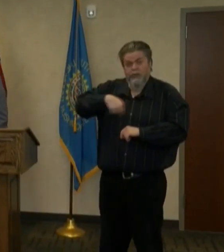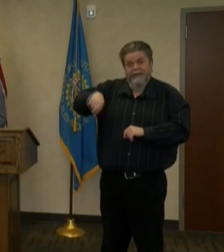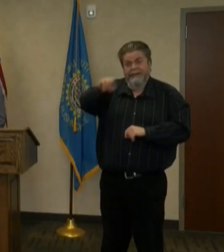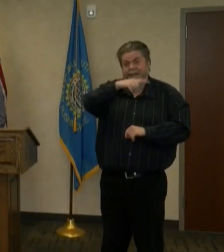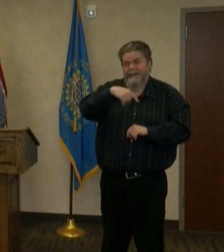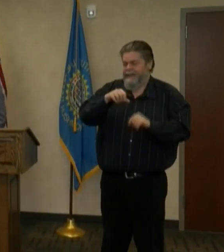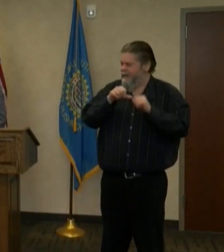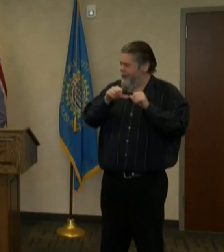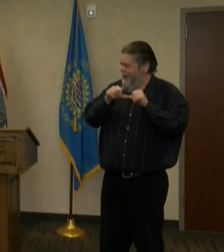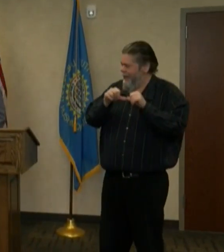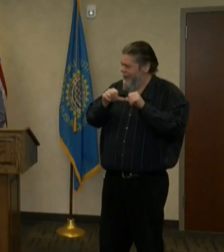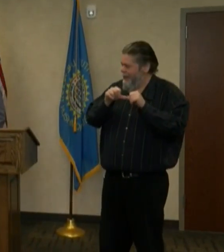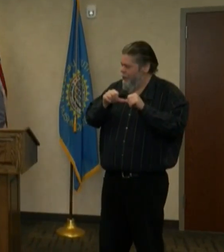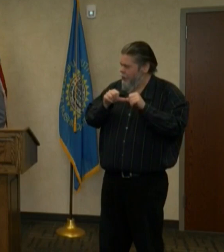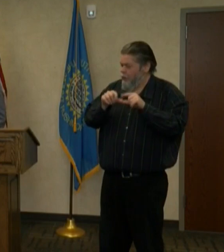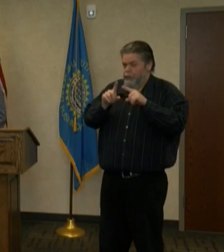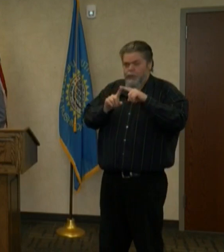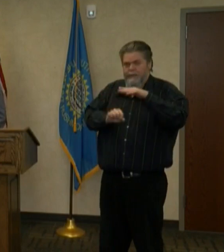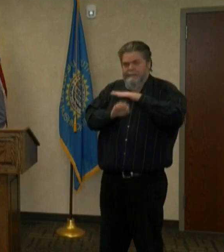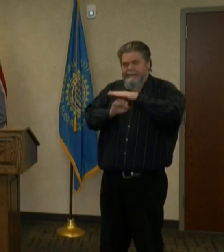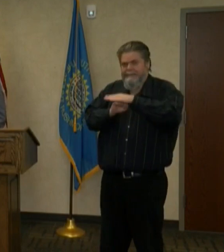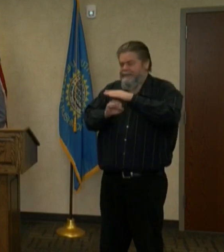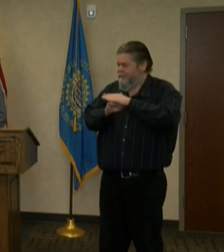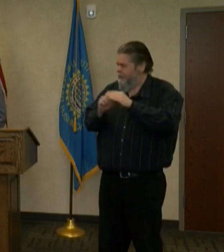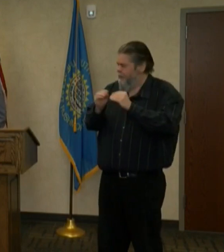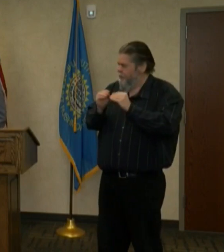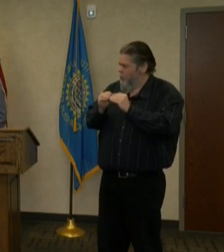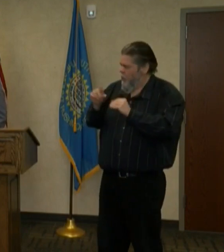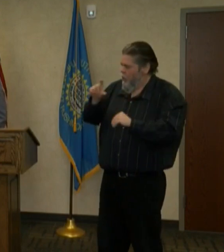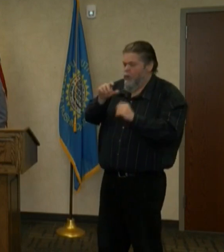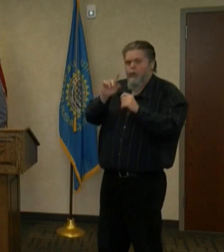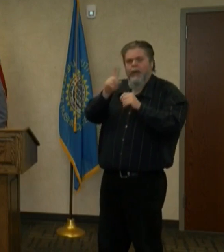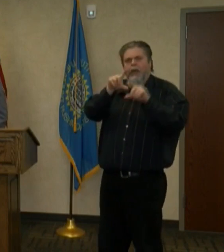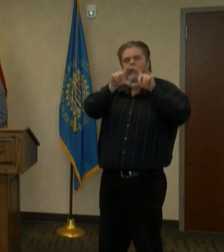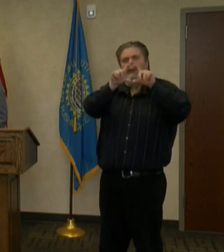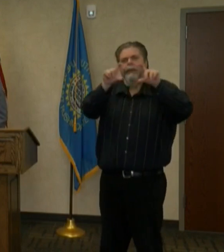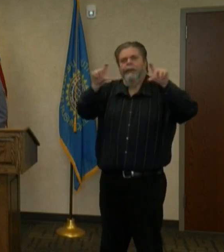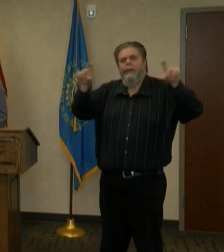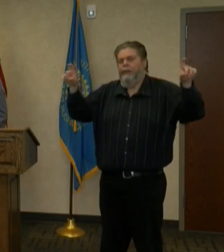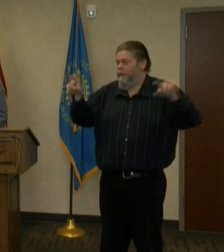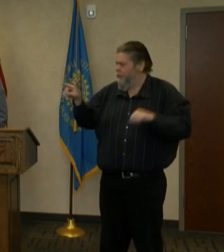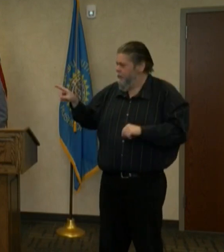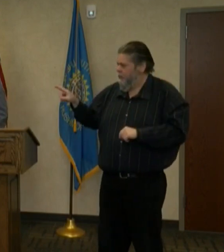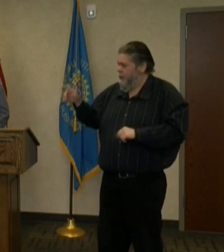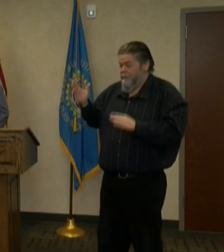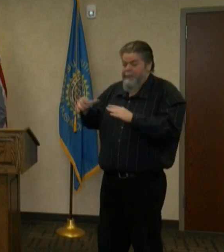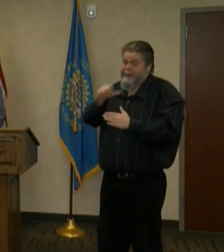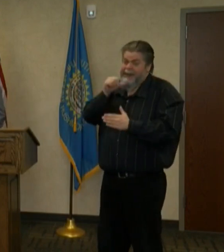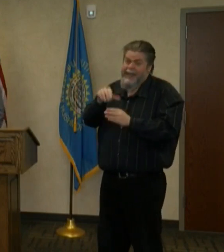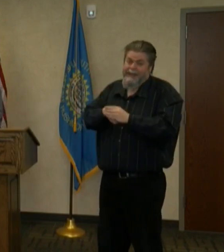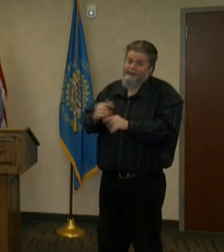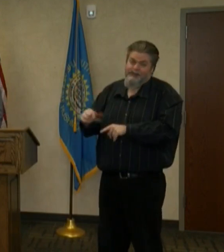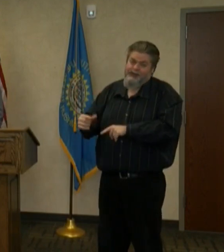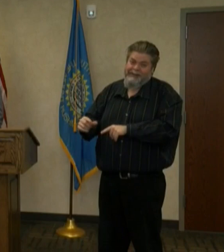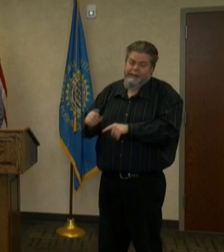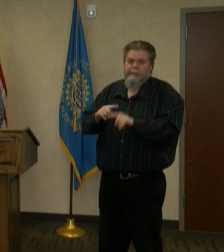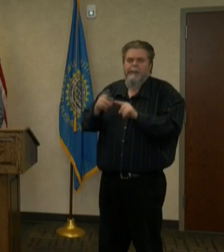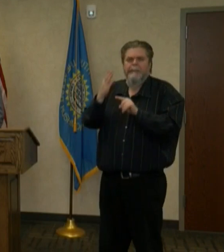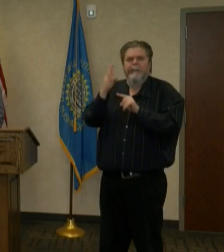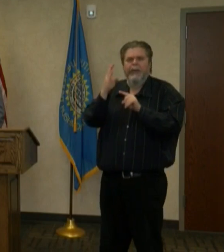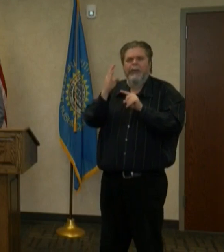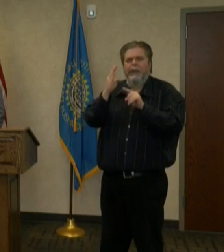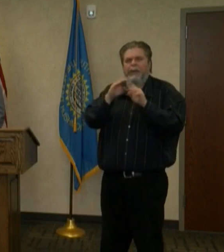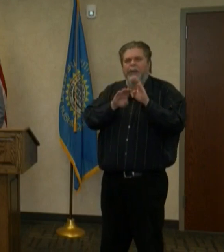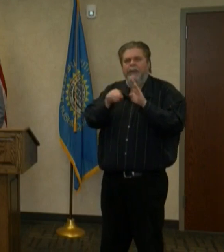community continue to get a little bit more of a buffer down here? Okay, we're probably not going to get this low, but how can we have a little bigger of a, so if